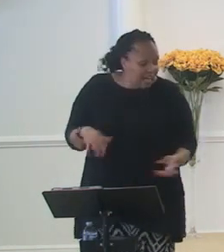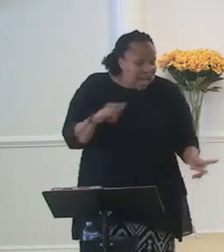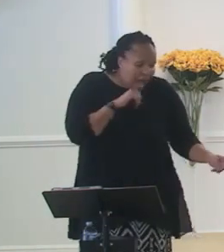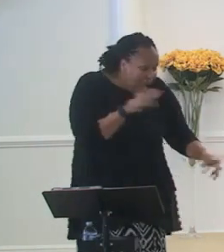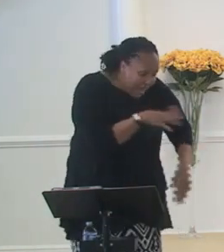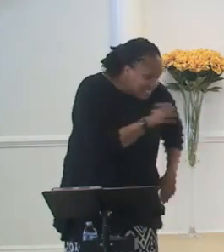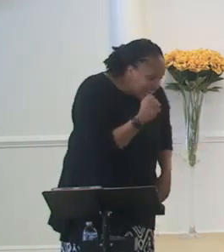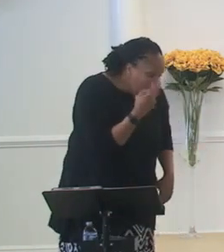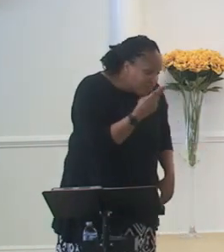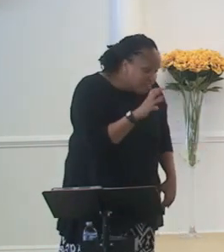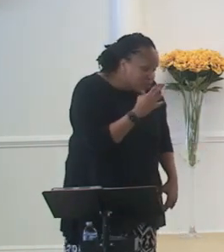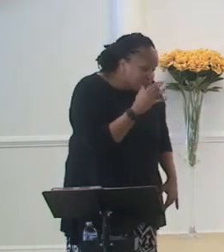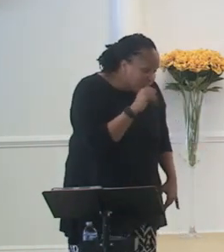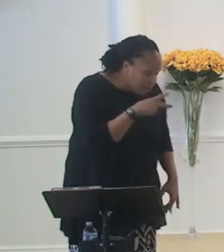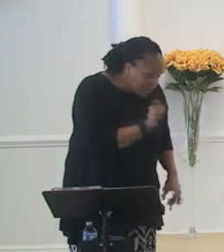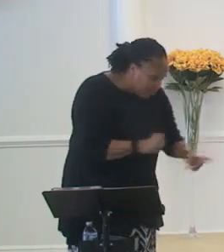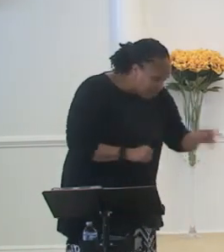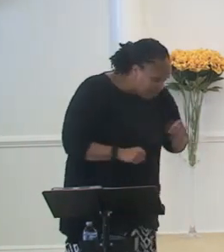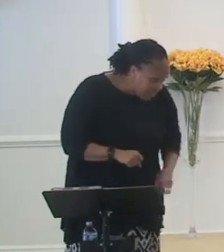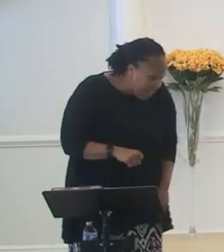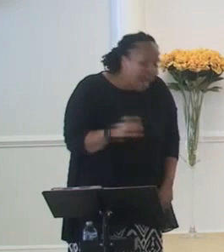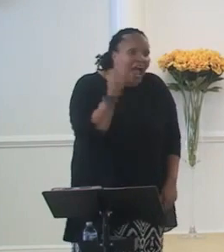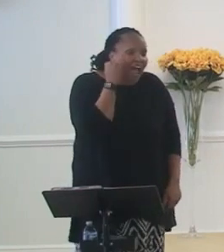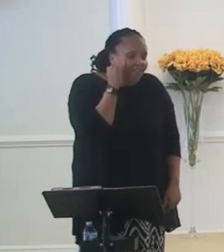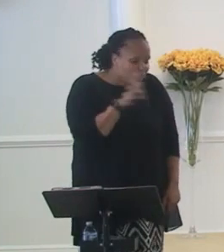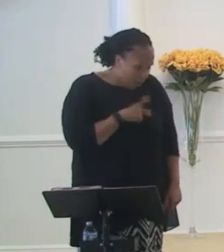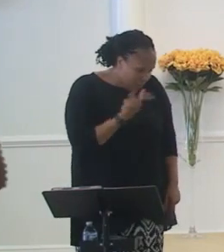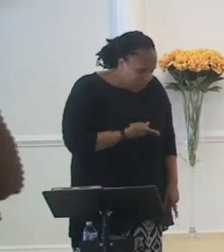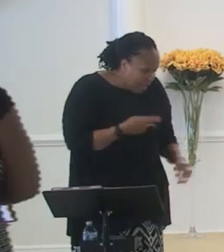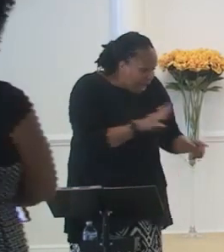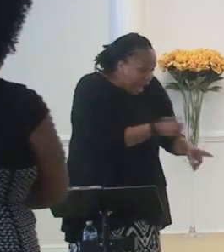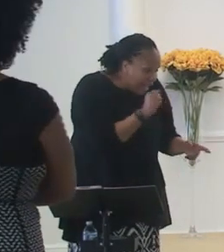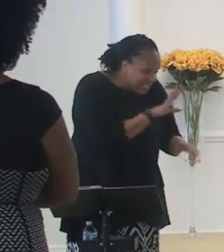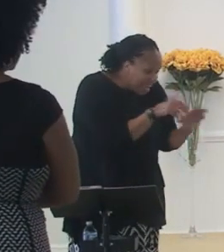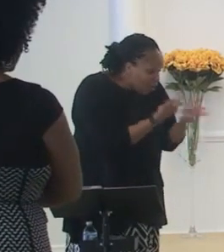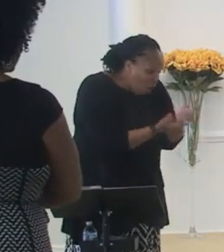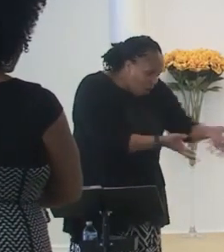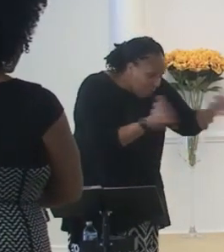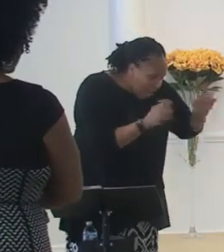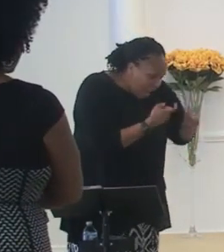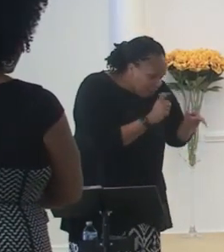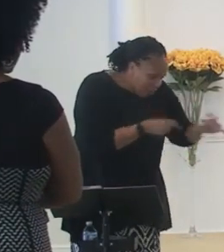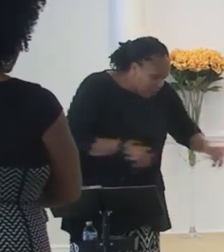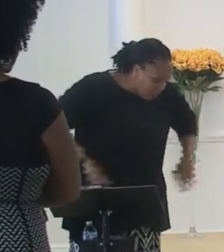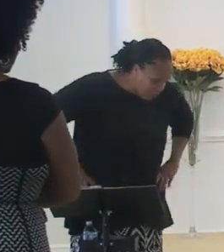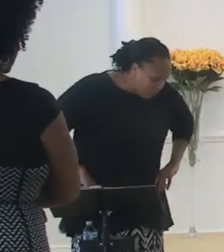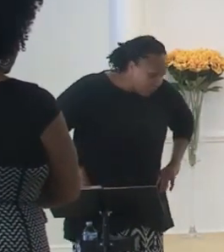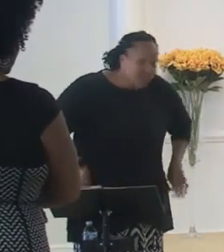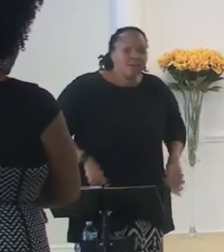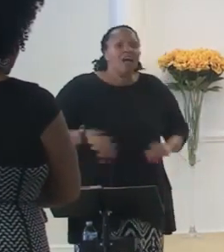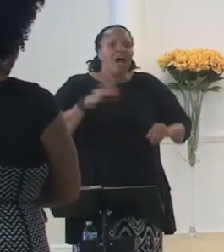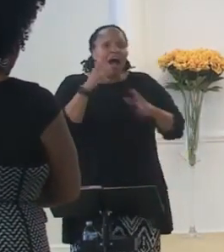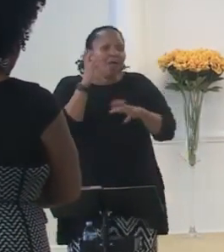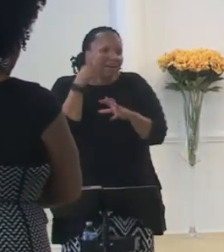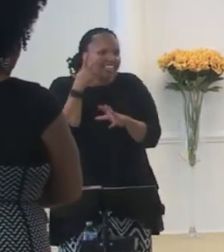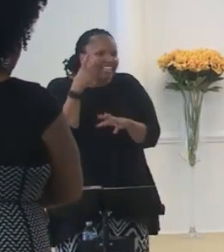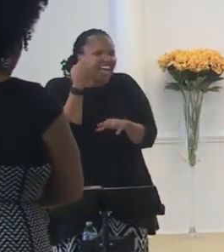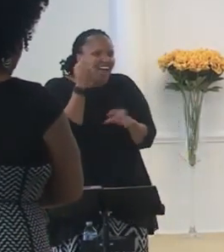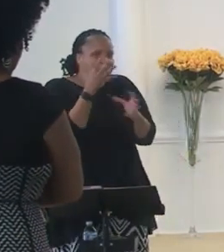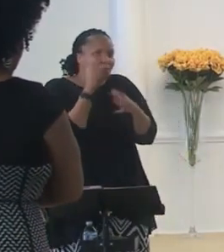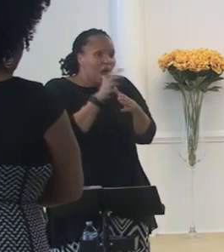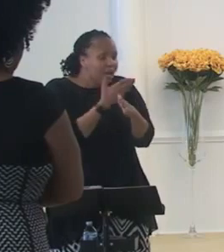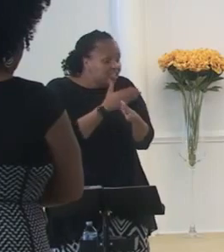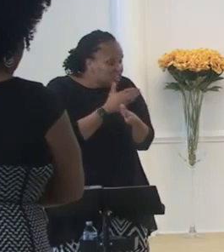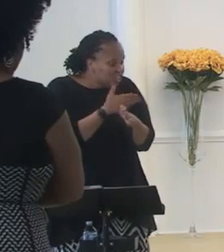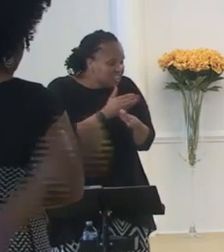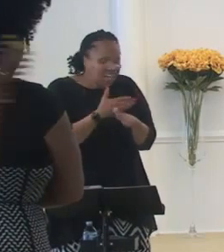I bought the bag. You gonna get mad at me? I can take the bag from you. I just want to see if you want to share